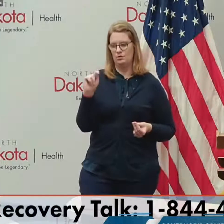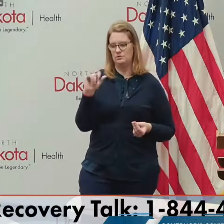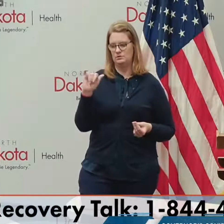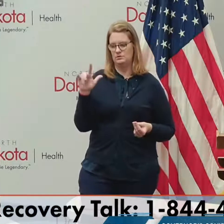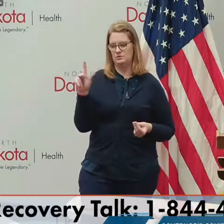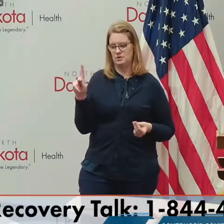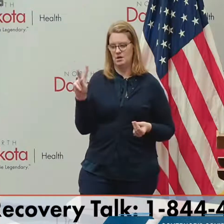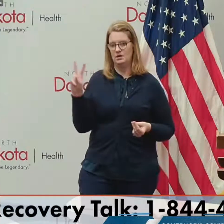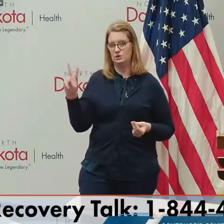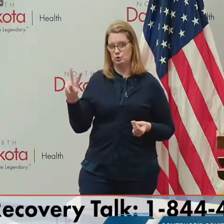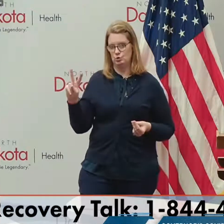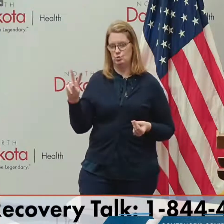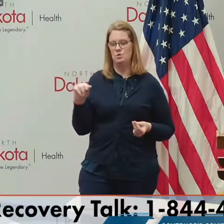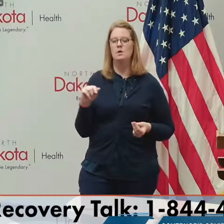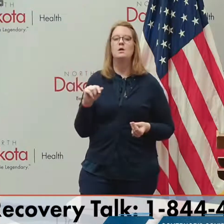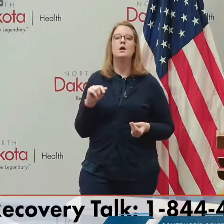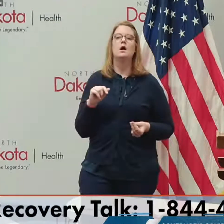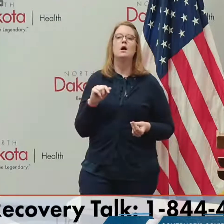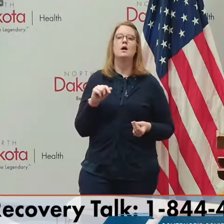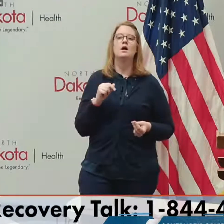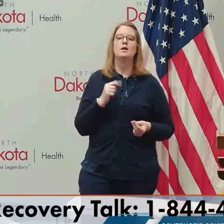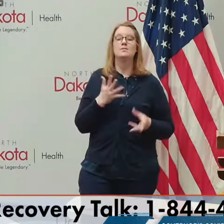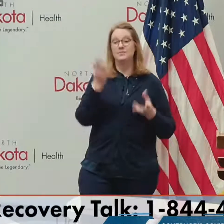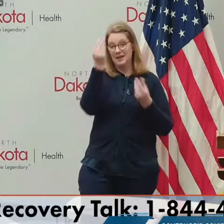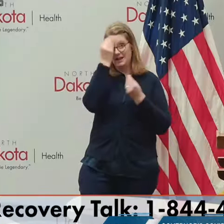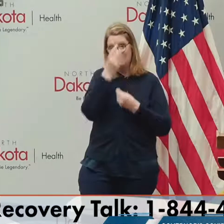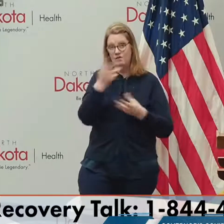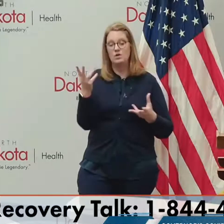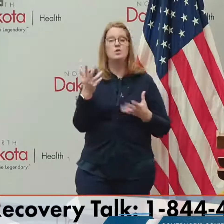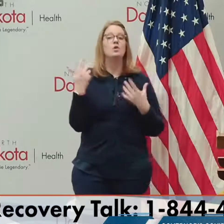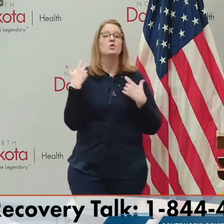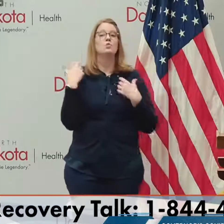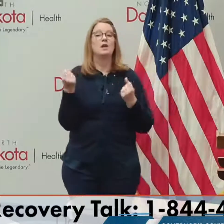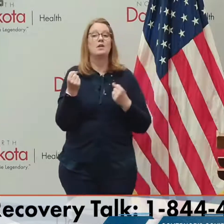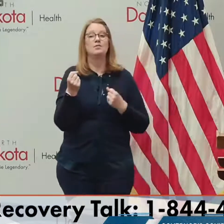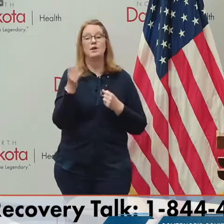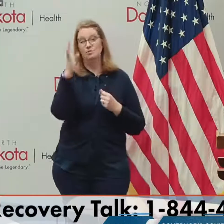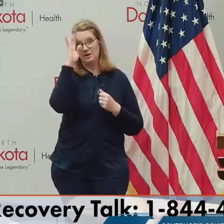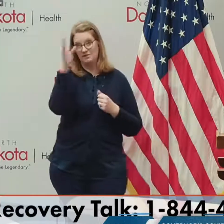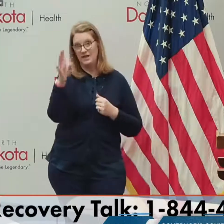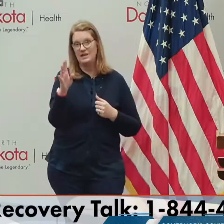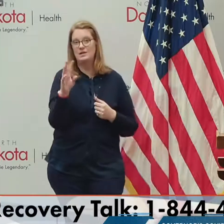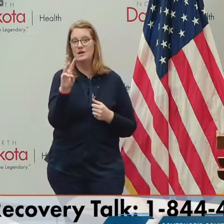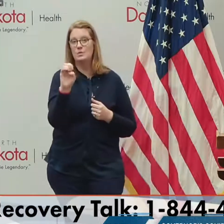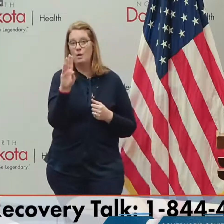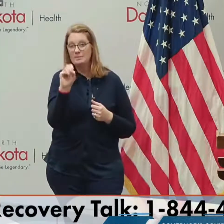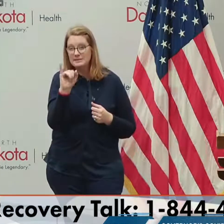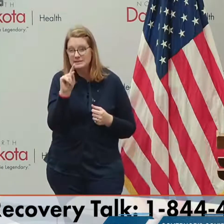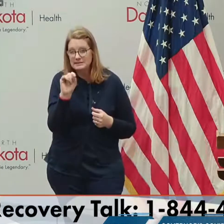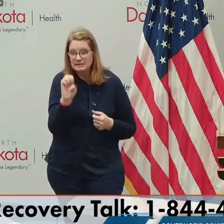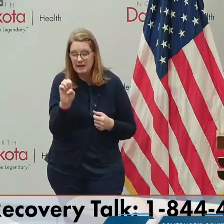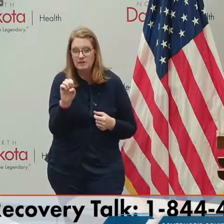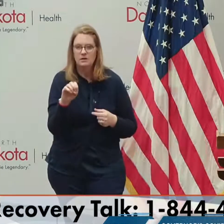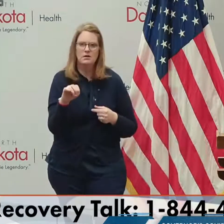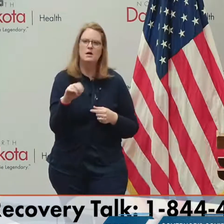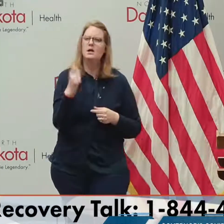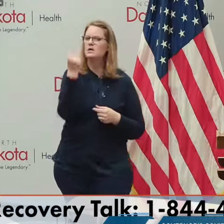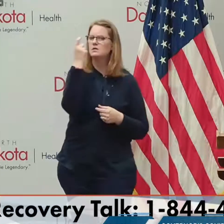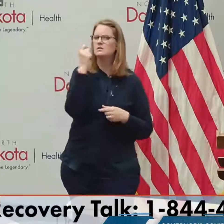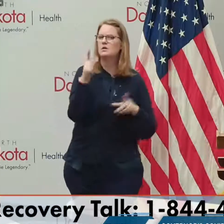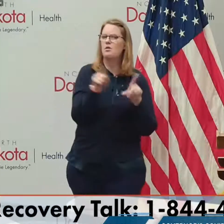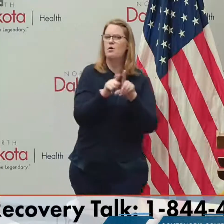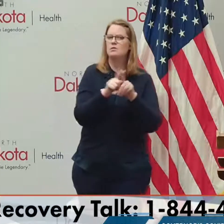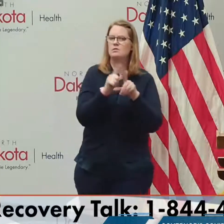844-44-TALK-2. This information is available on the recoveryreinvented.com website if you didn't get the number, and it's also available